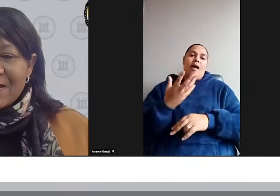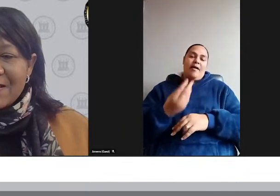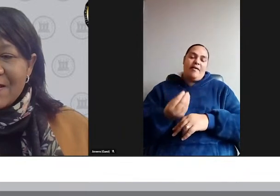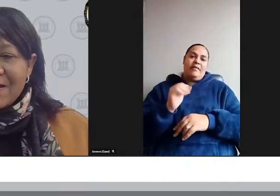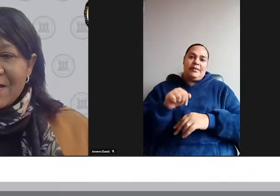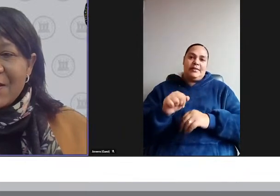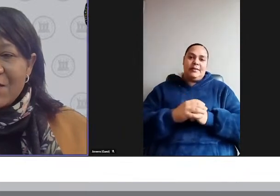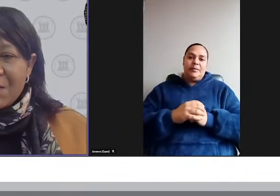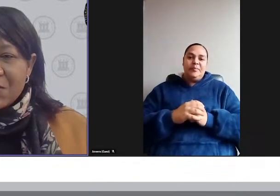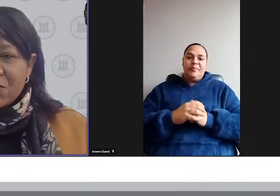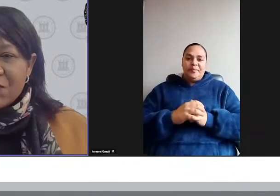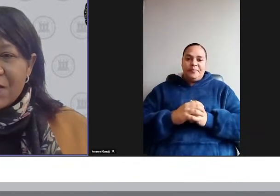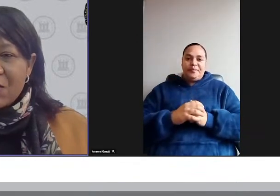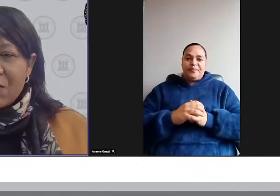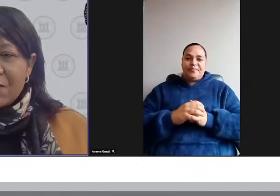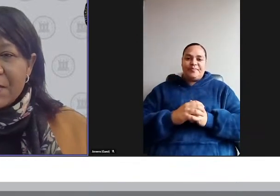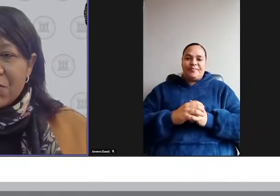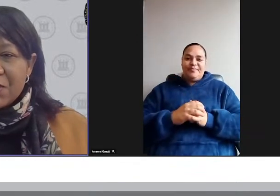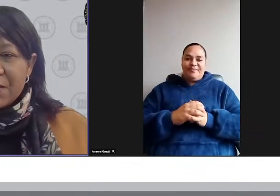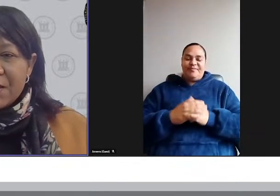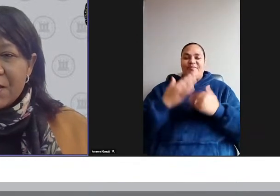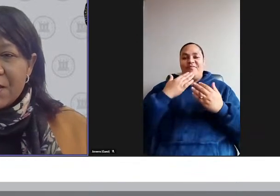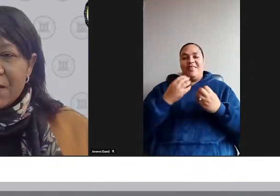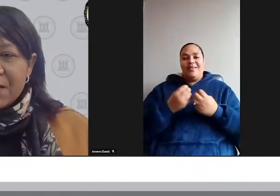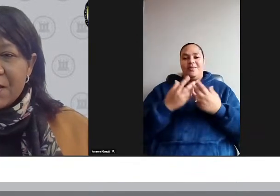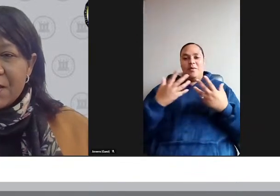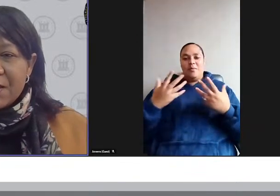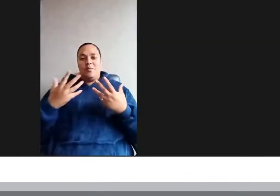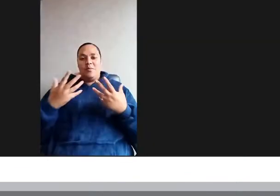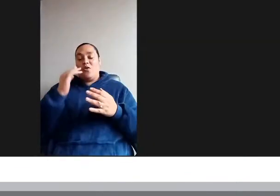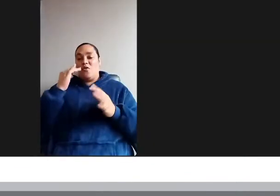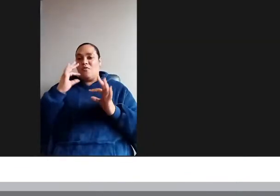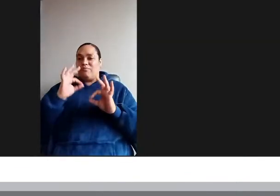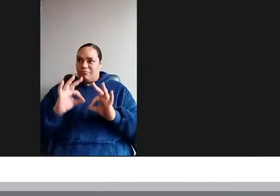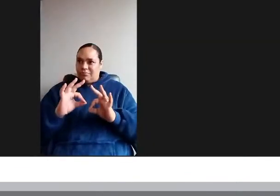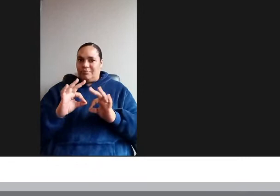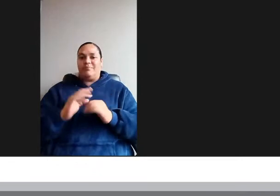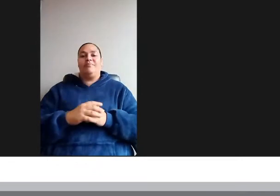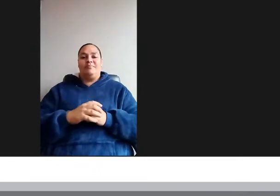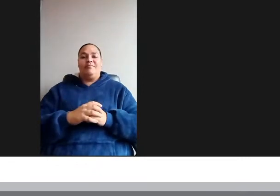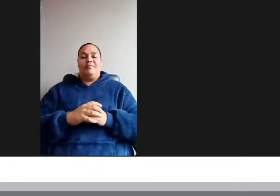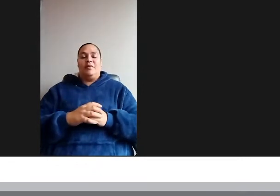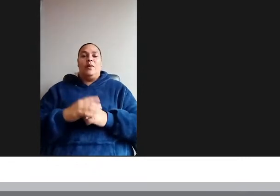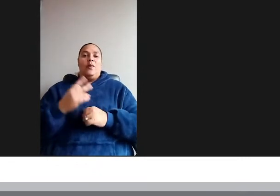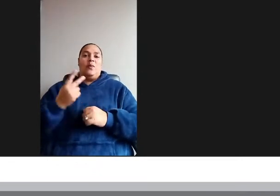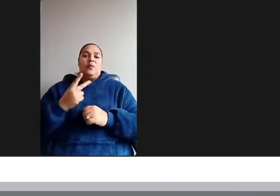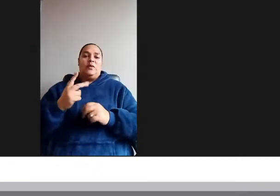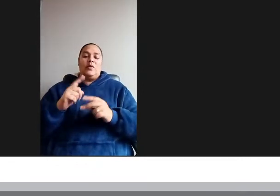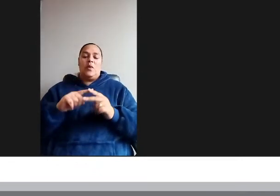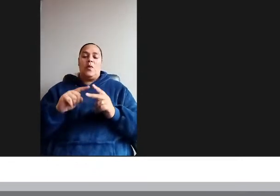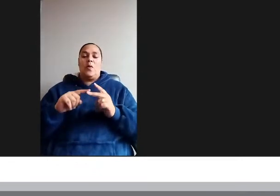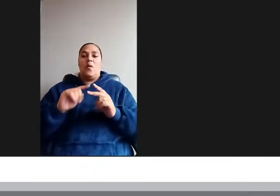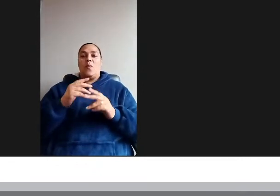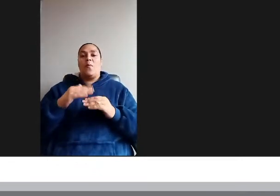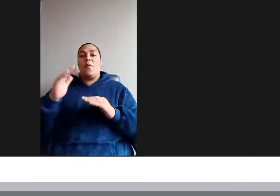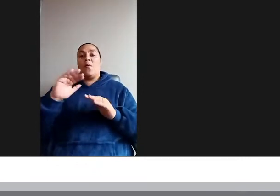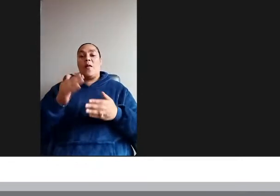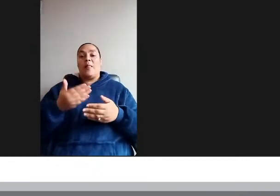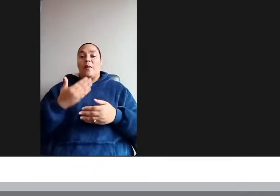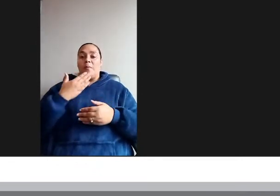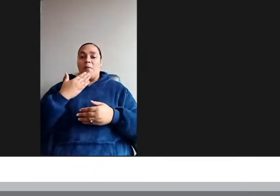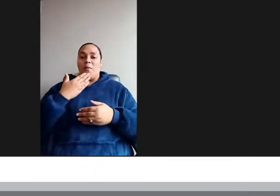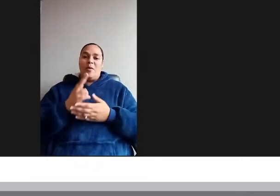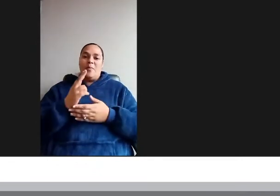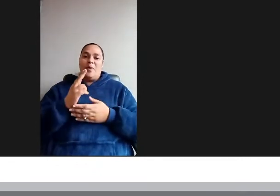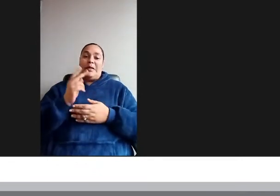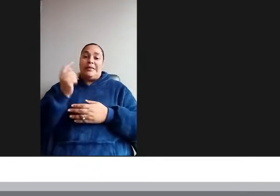Yes. Thank you very much for that confirmation. Also, most welcome to the Honourable Speaker